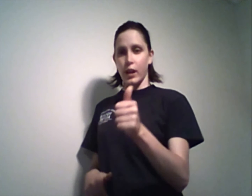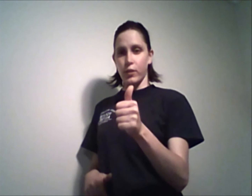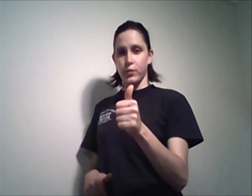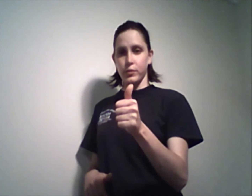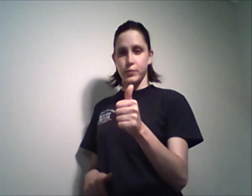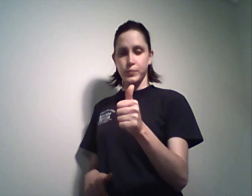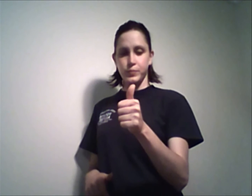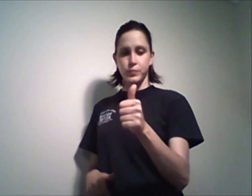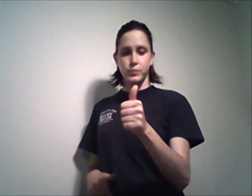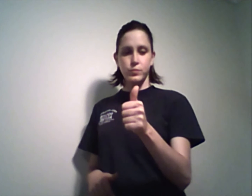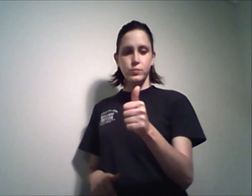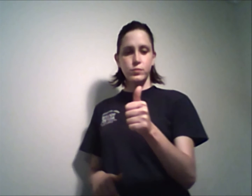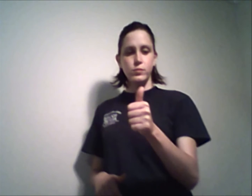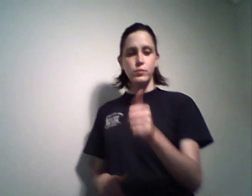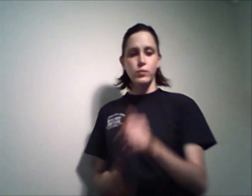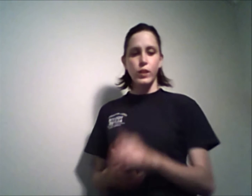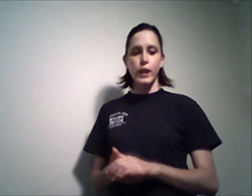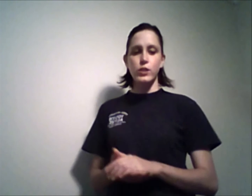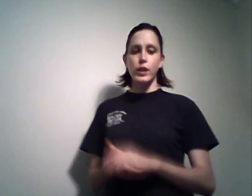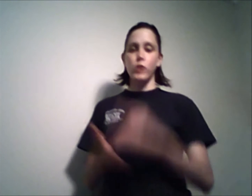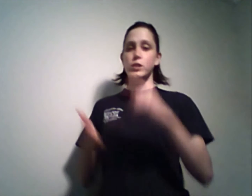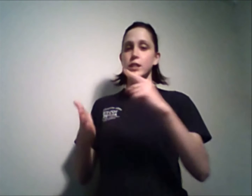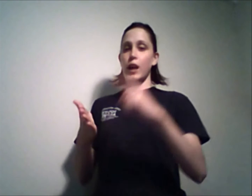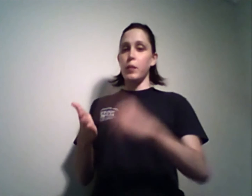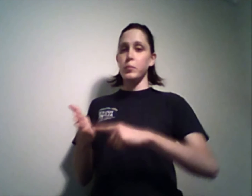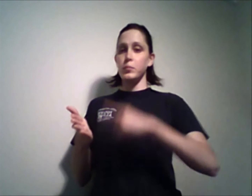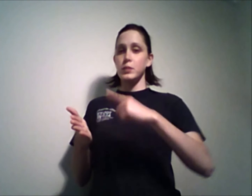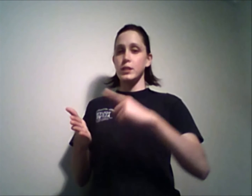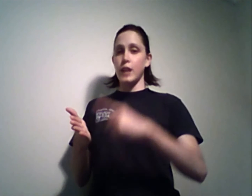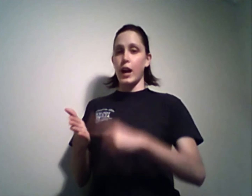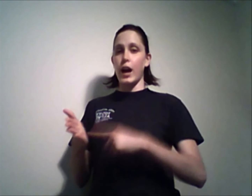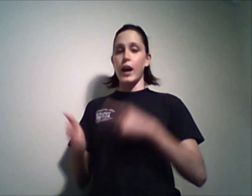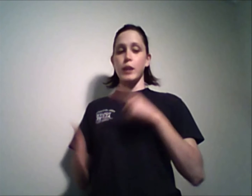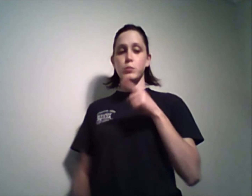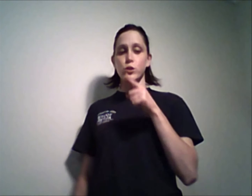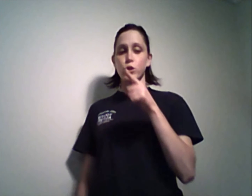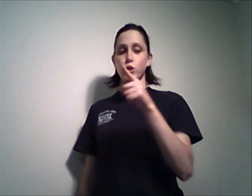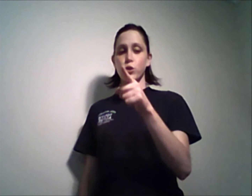Yourself. Okay, so that goes sometimes you